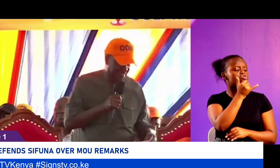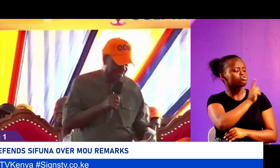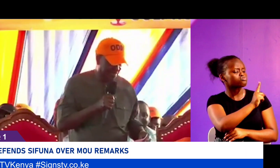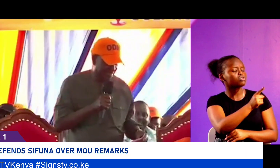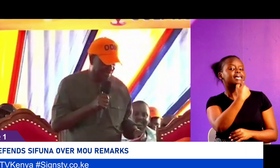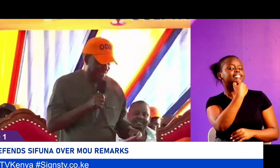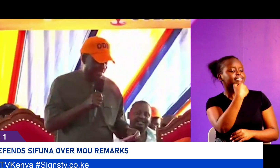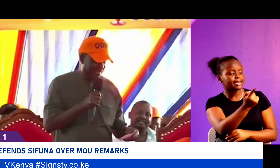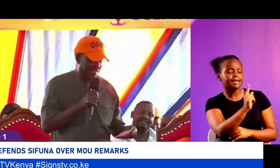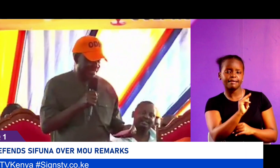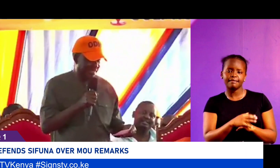Ndio ni